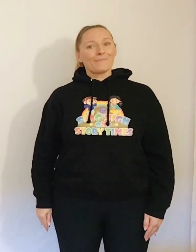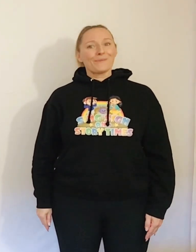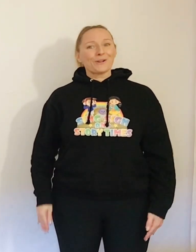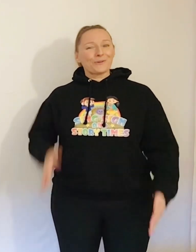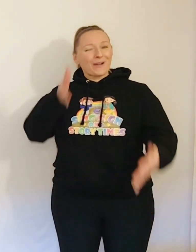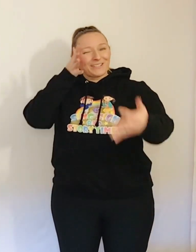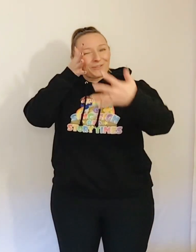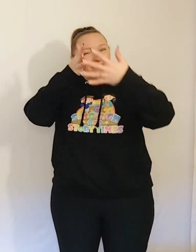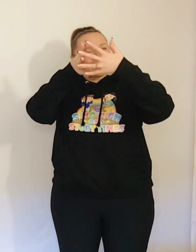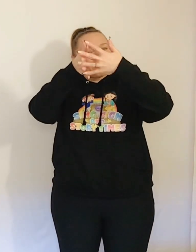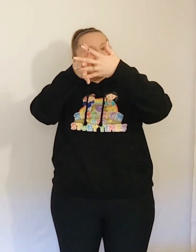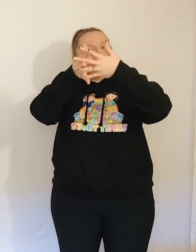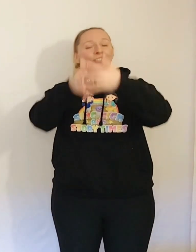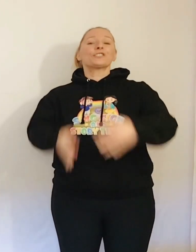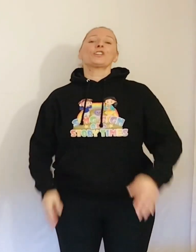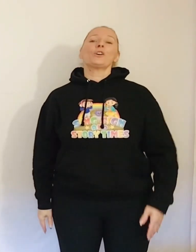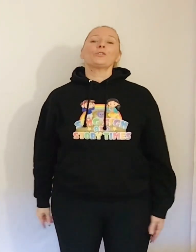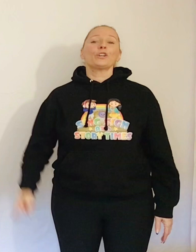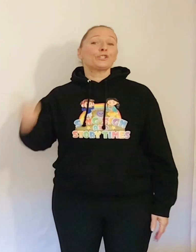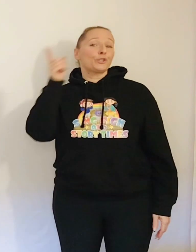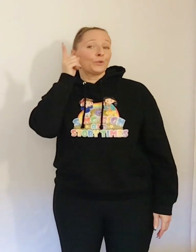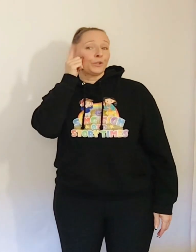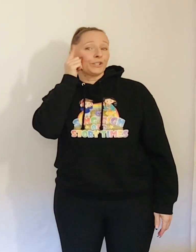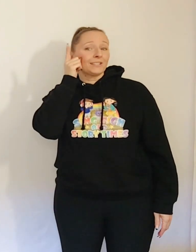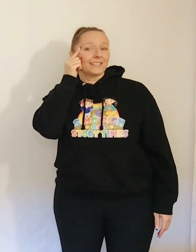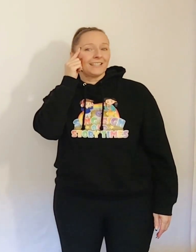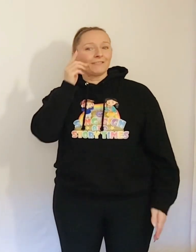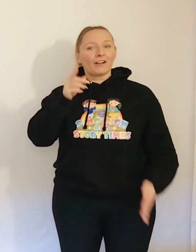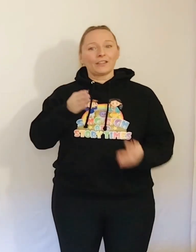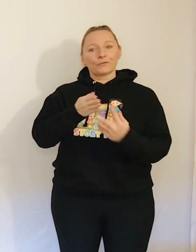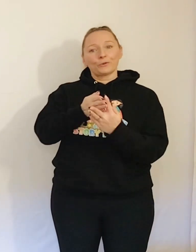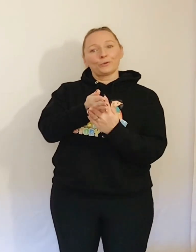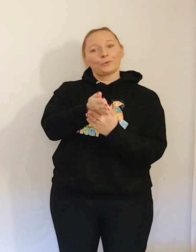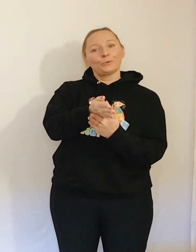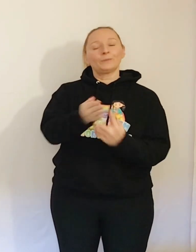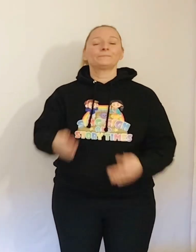Some are quite transparent so that you can see right through.